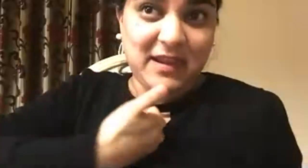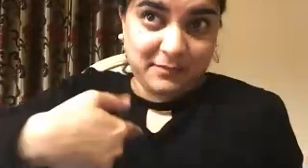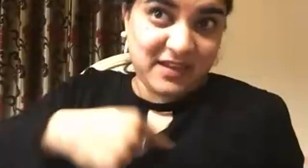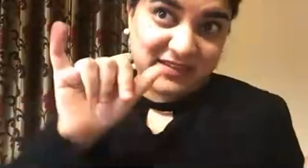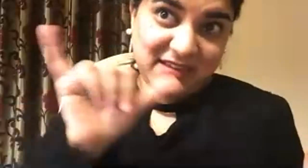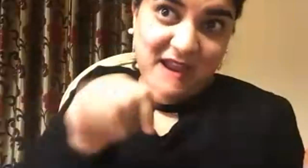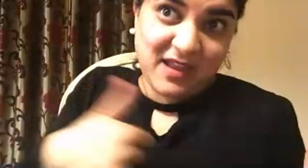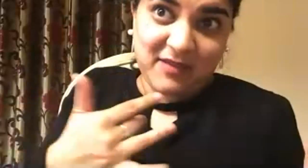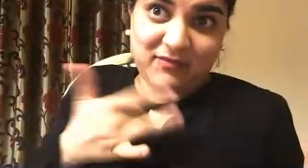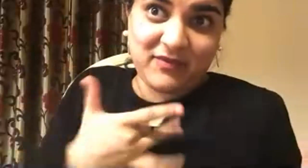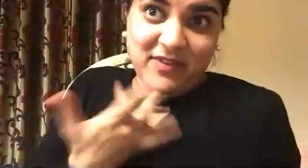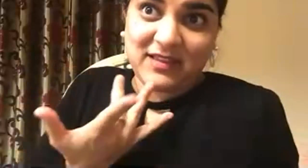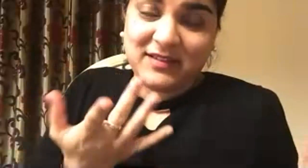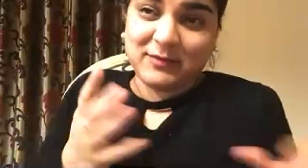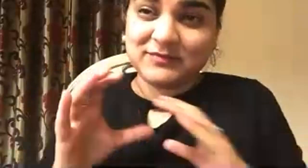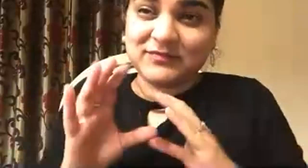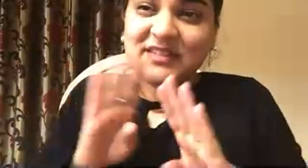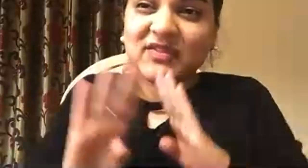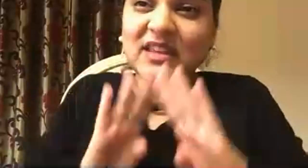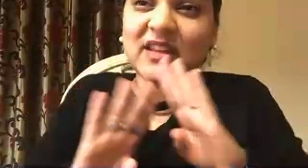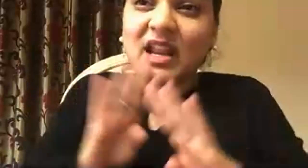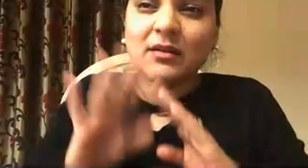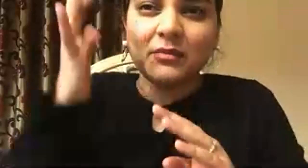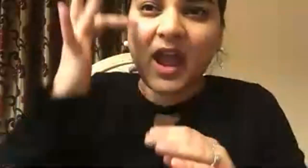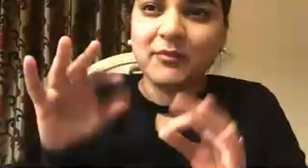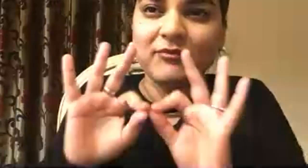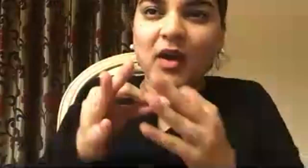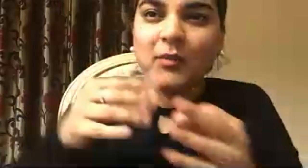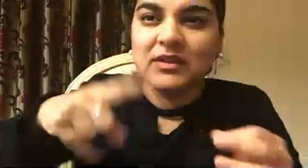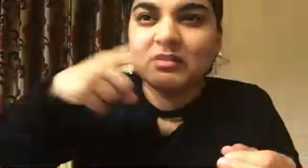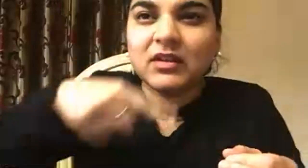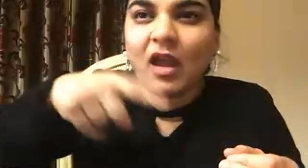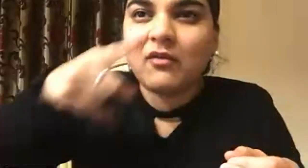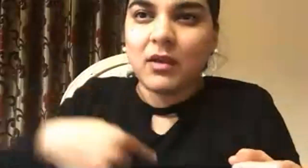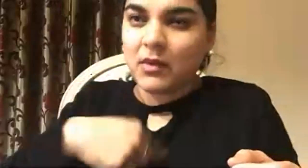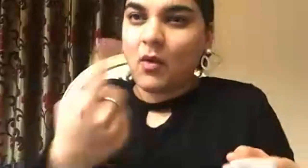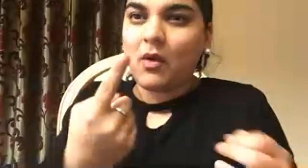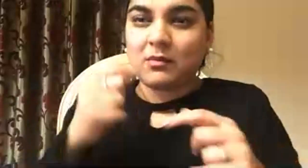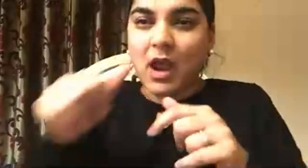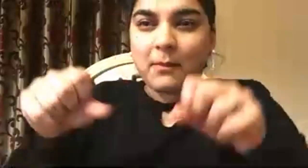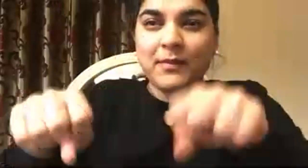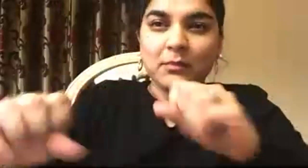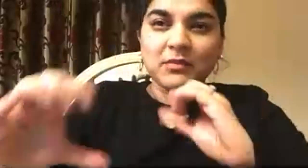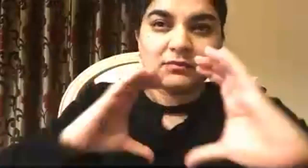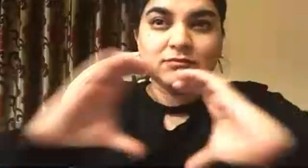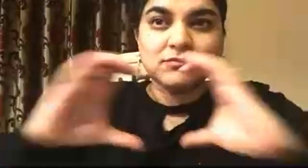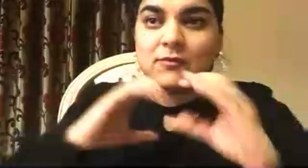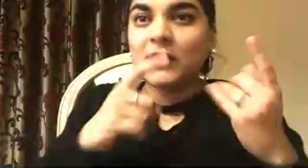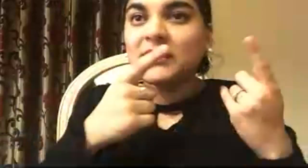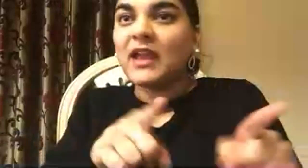for sure, know that you're not the only one. I feel that too. I feel the frustration because my family, no one else is